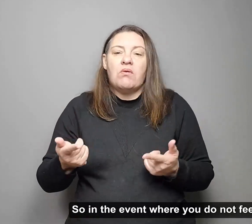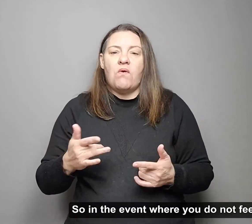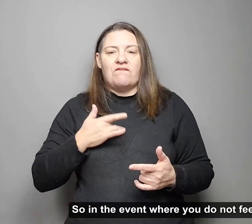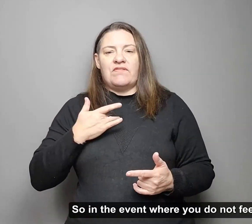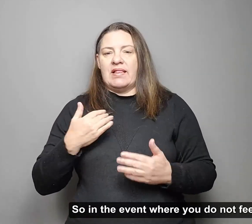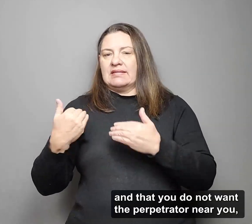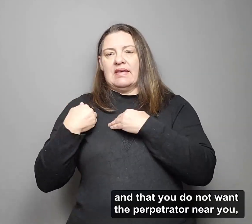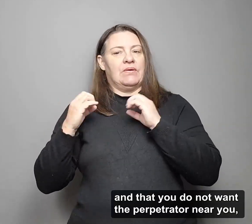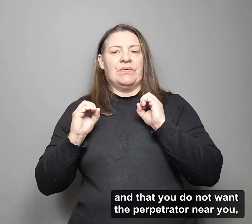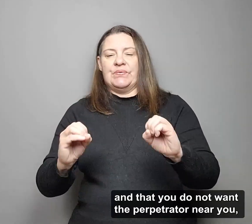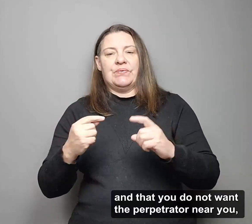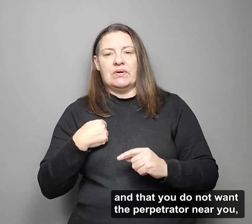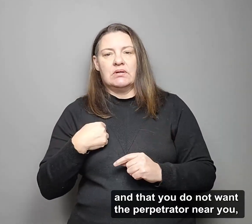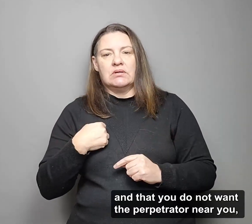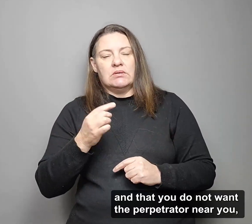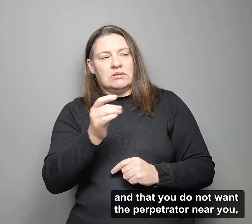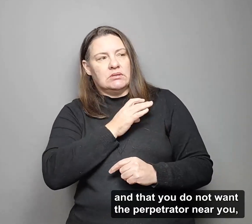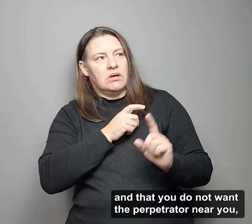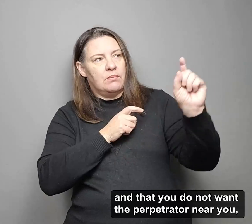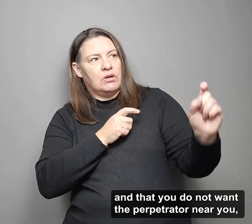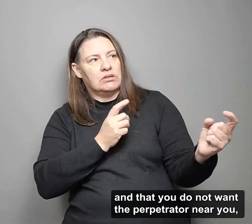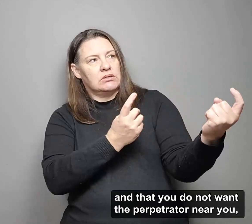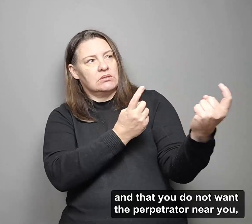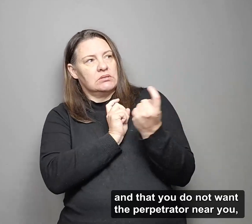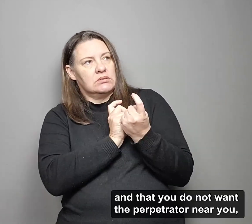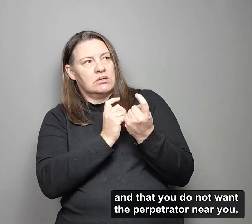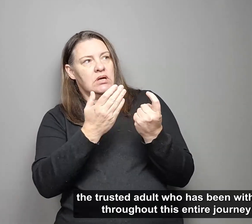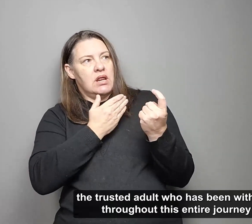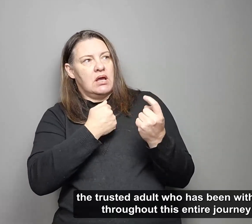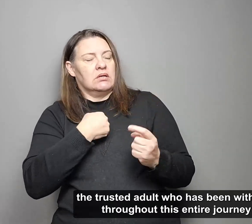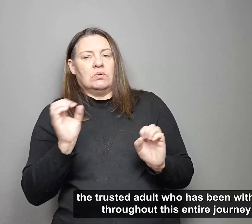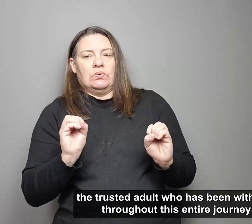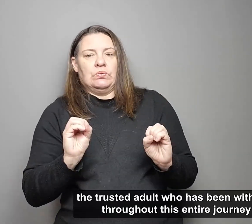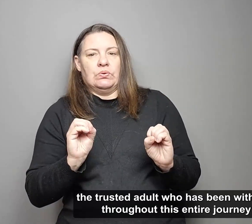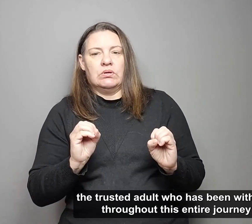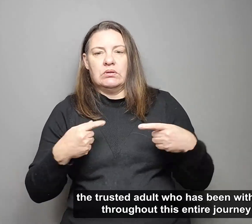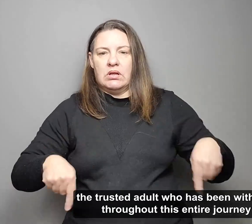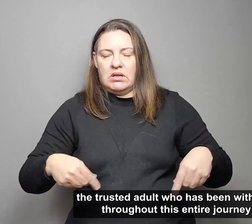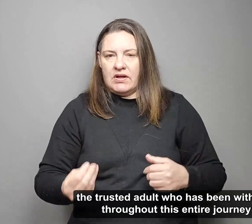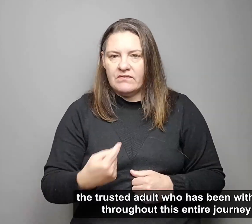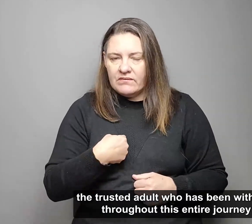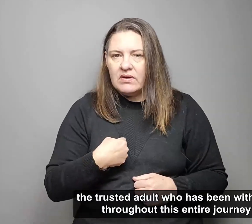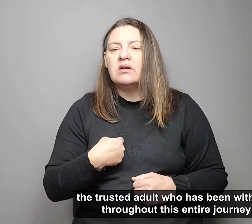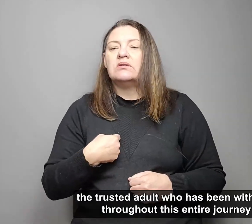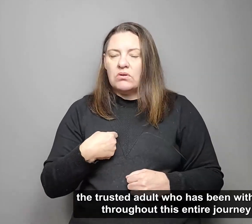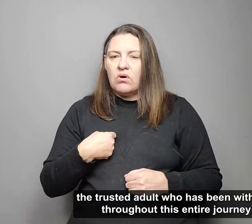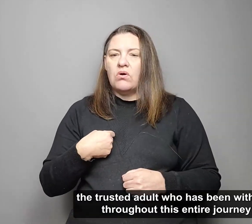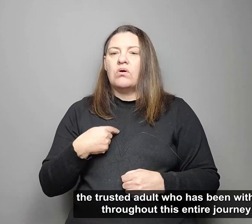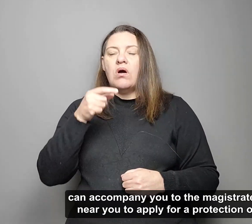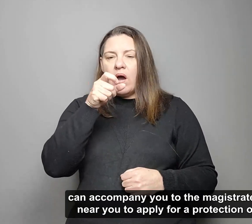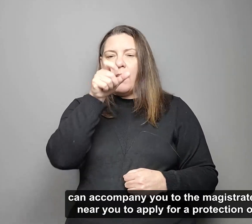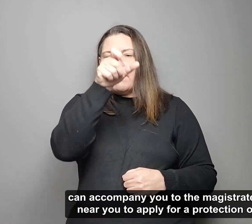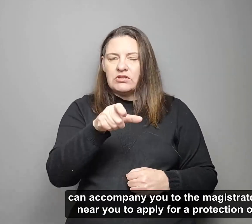not feel safe and that you do not want the perpetrator near you, the trusted adult who has been with you throughout this entire